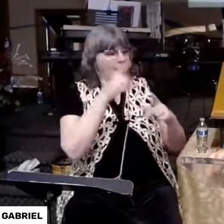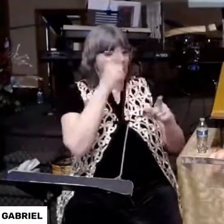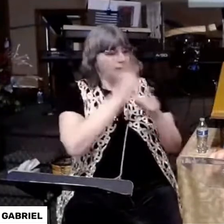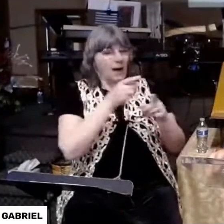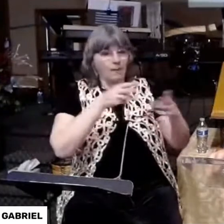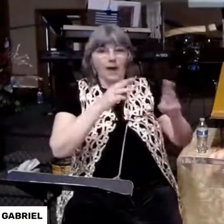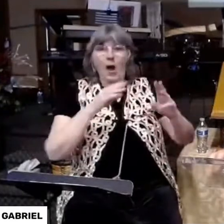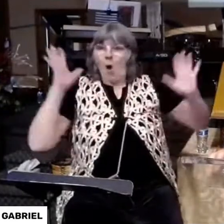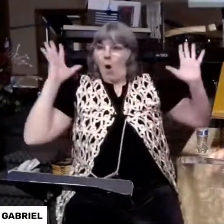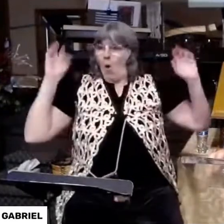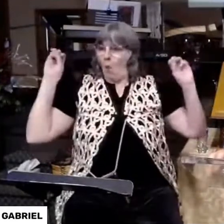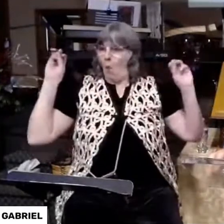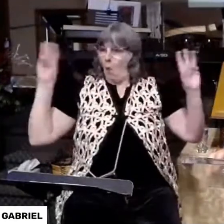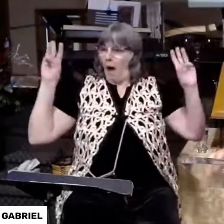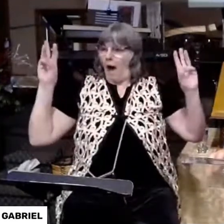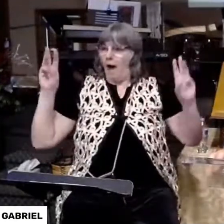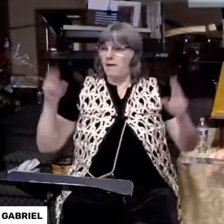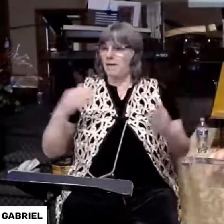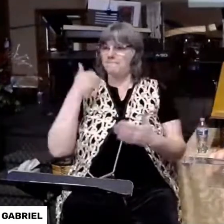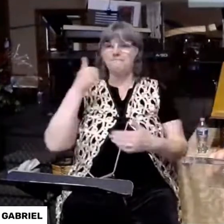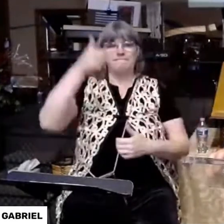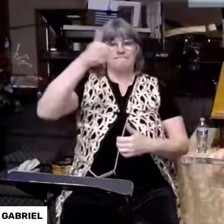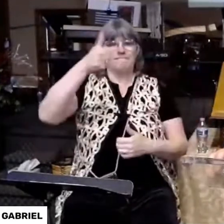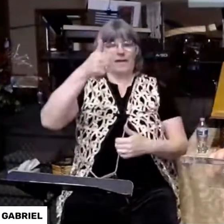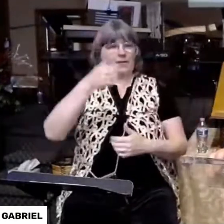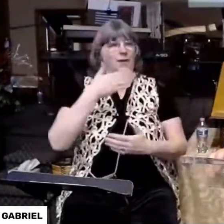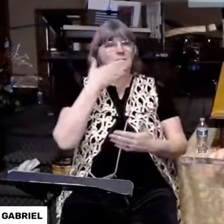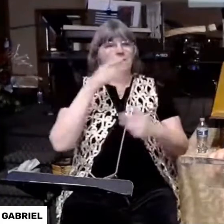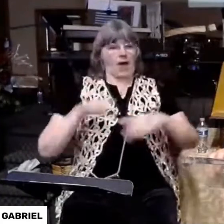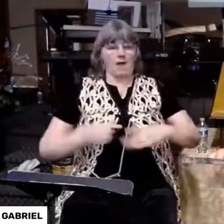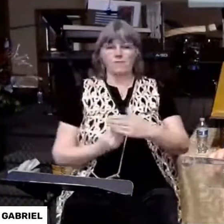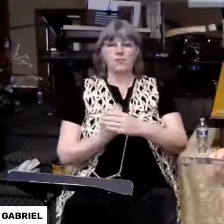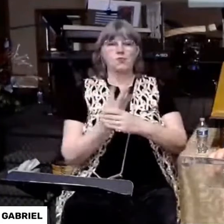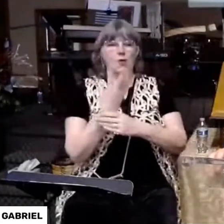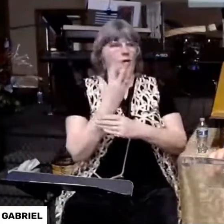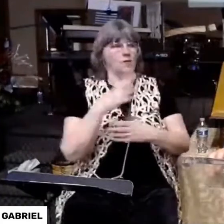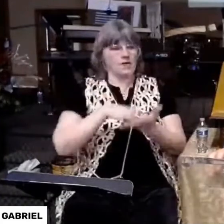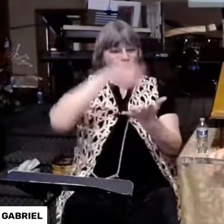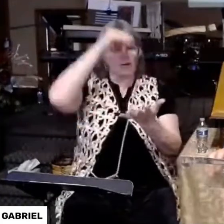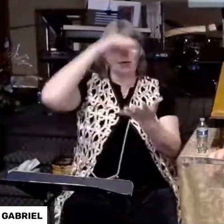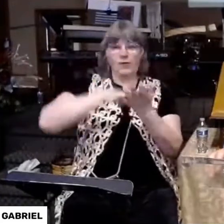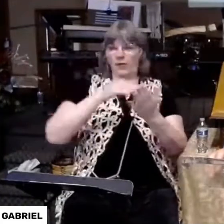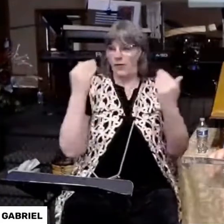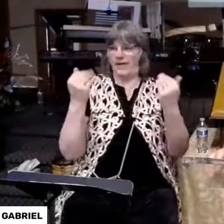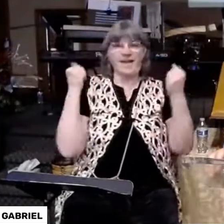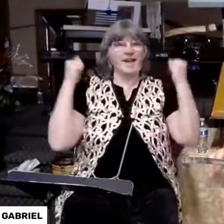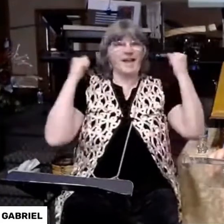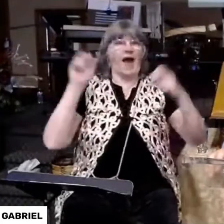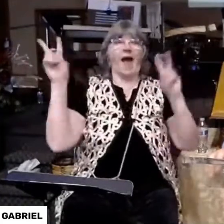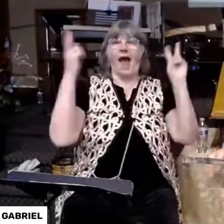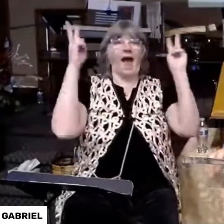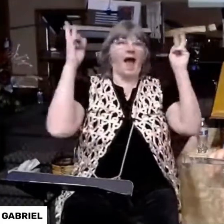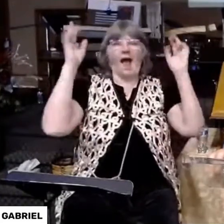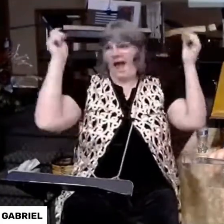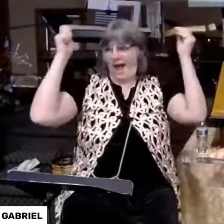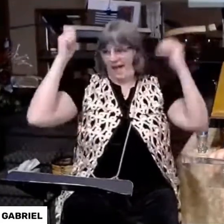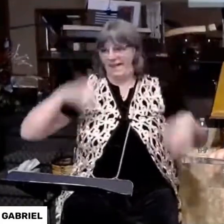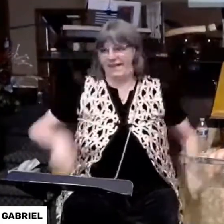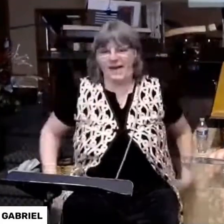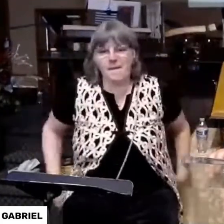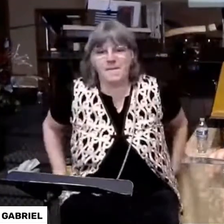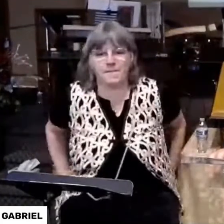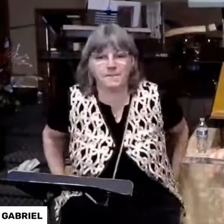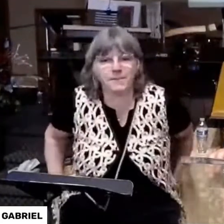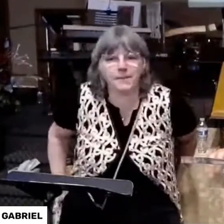Yes, we've grown. We've learned. You know, we've learned. And that's the grade that Hashem looks